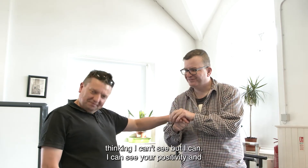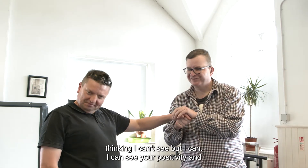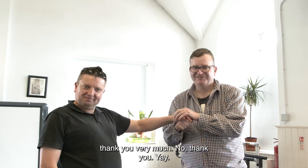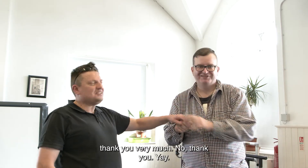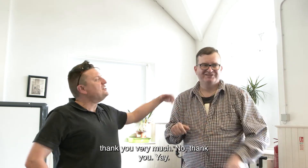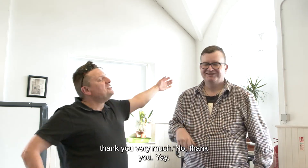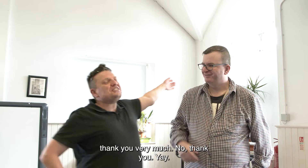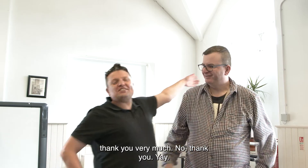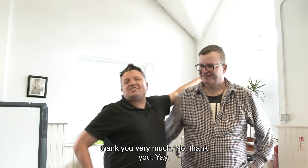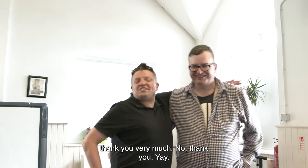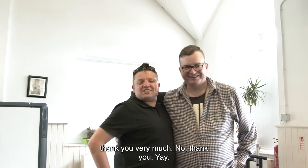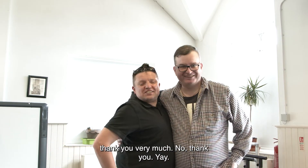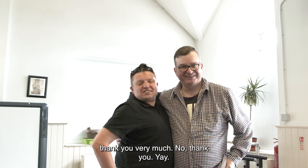much. No, thank you. Yay!